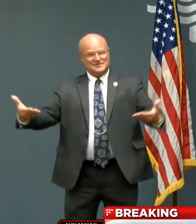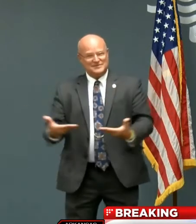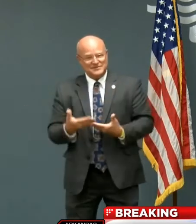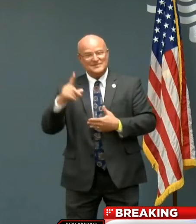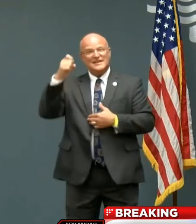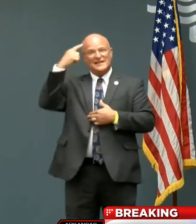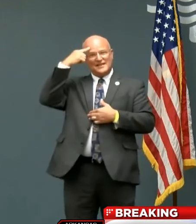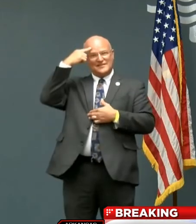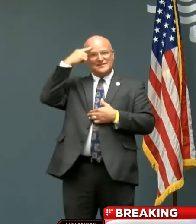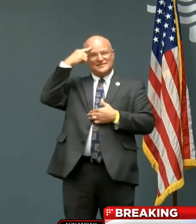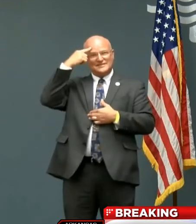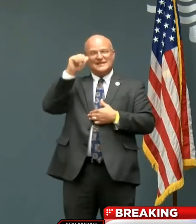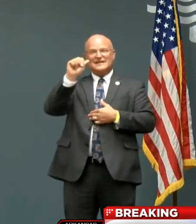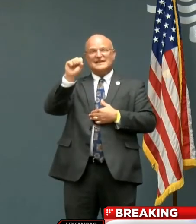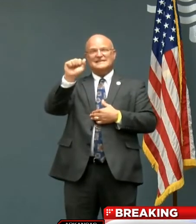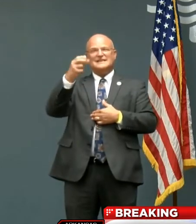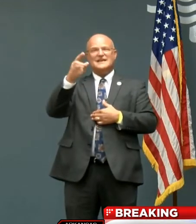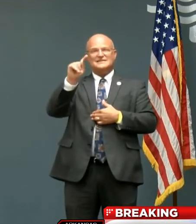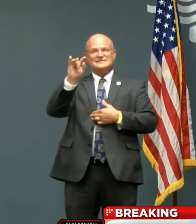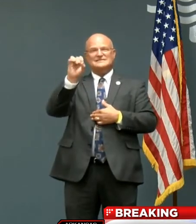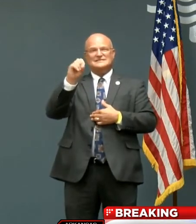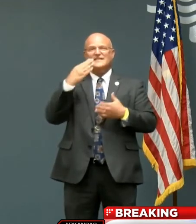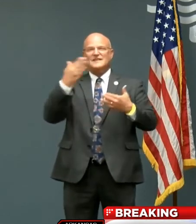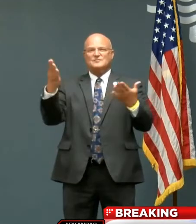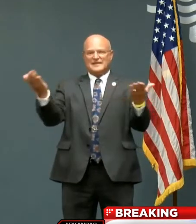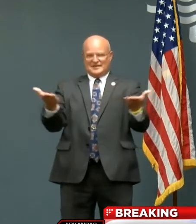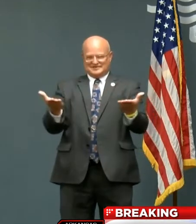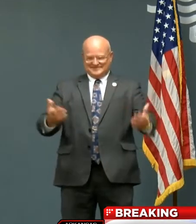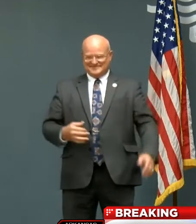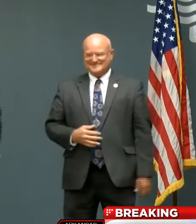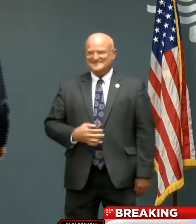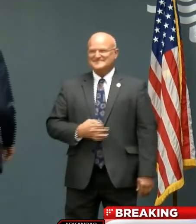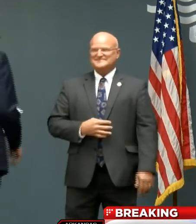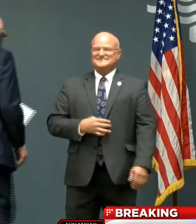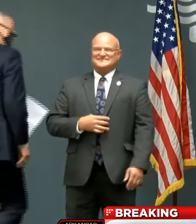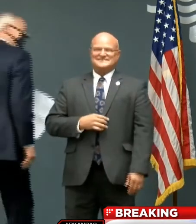the governor, Asa Hutchinson. Thank you, sir, for being here.